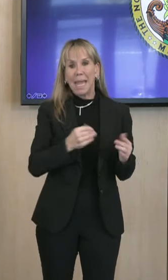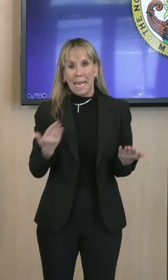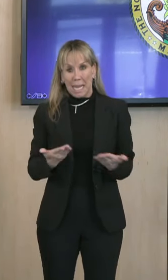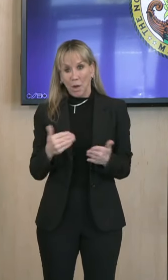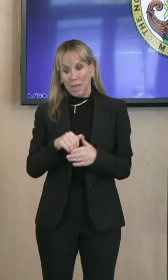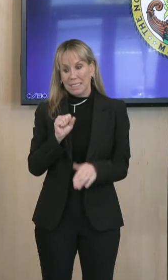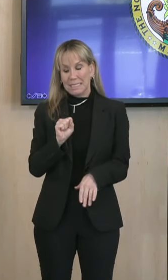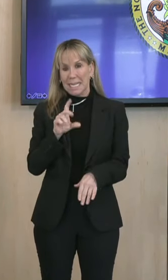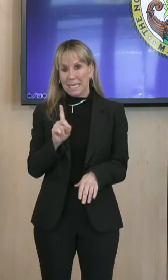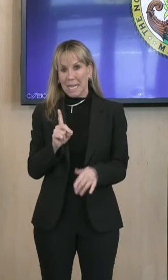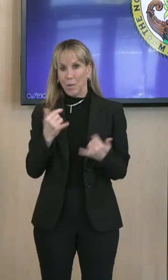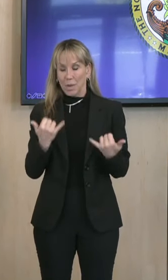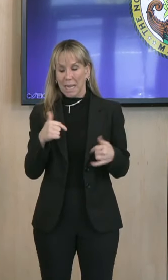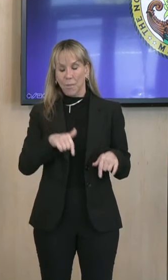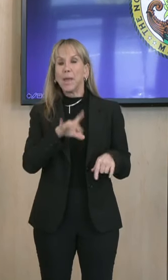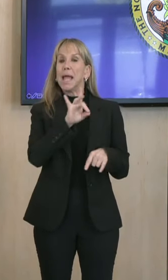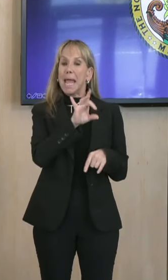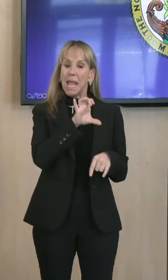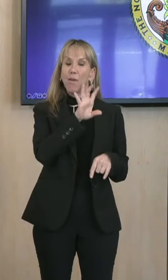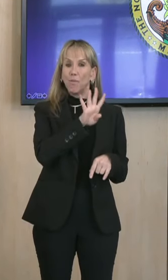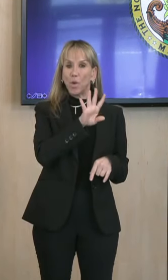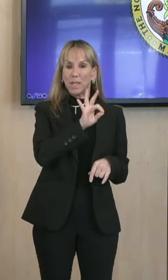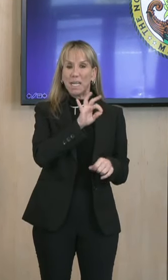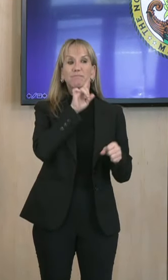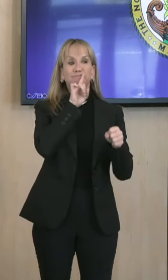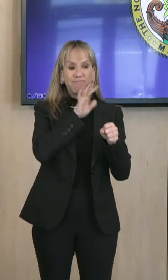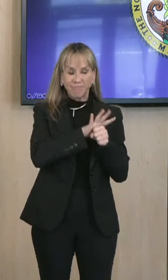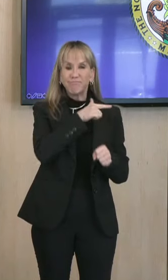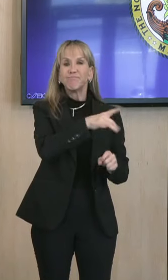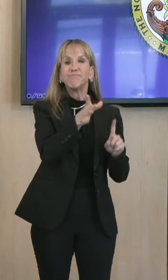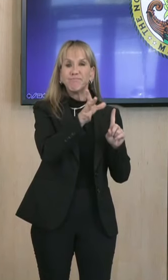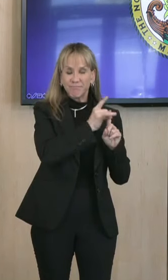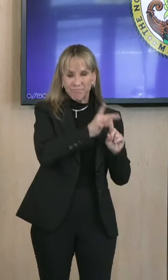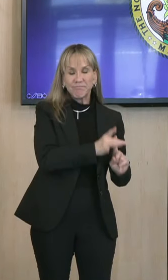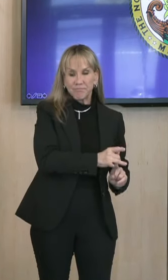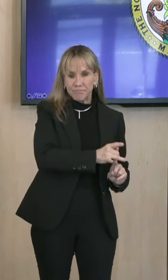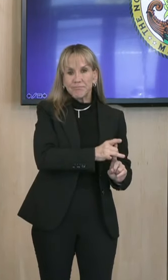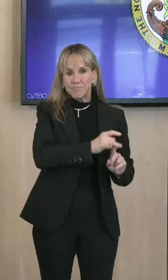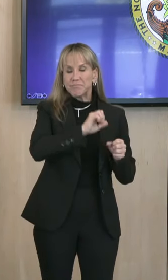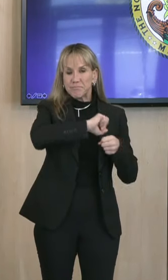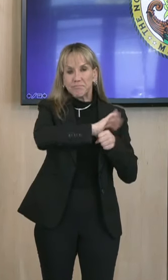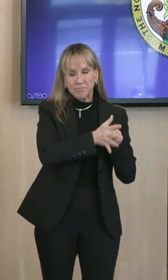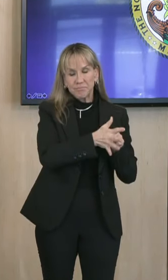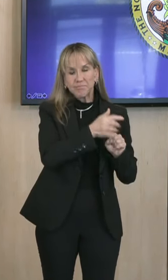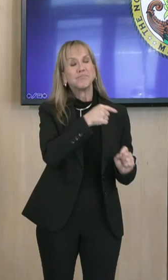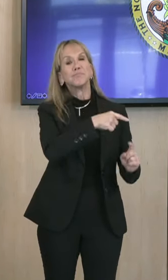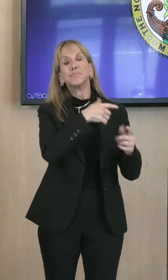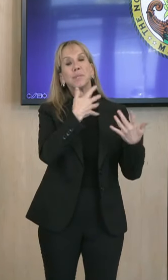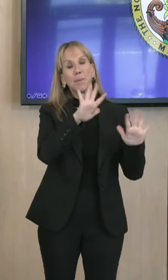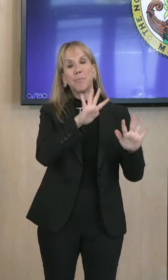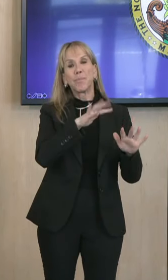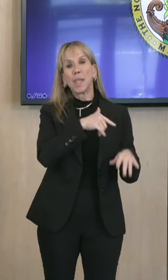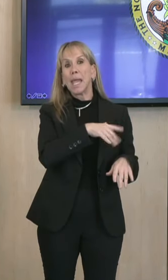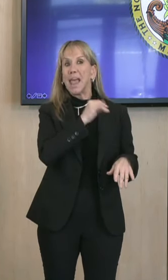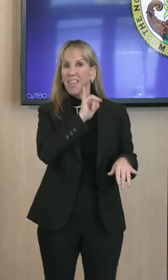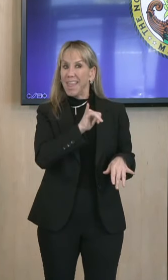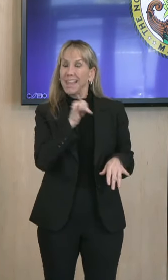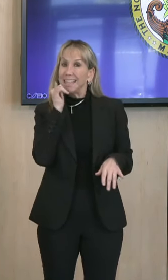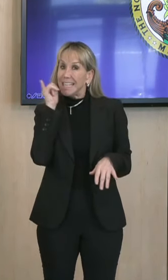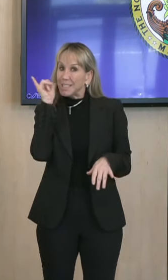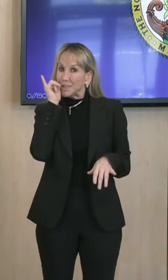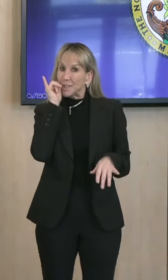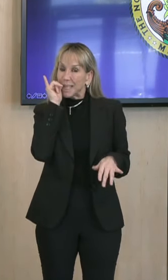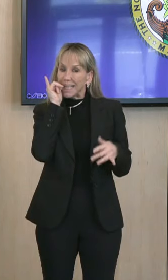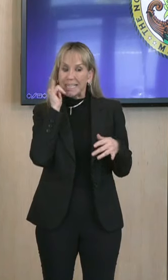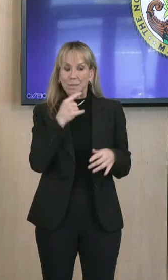we now have 849 confirmed positive cases, which is an increase from those we reported